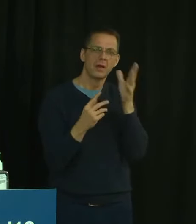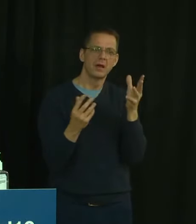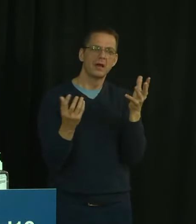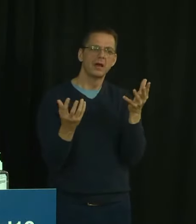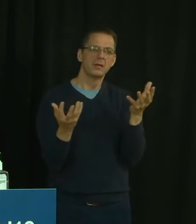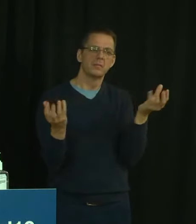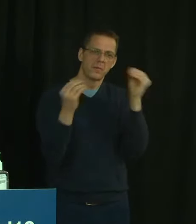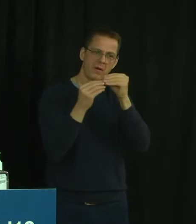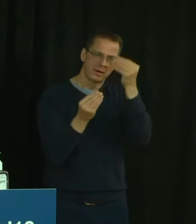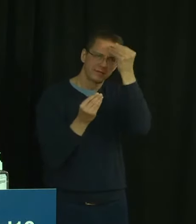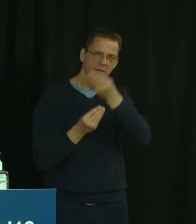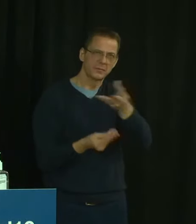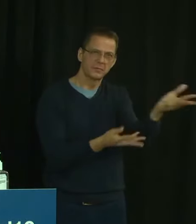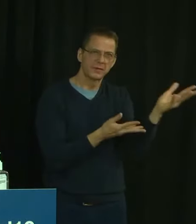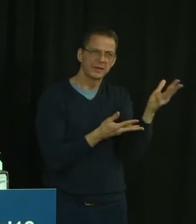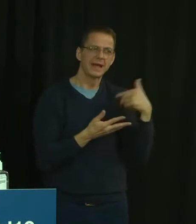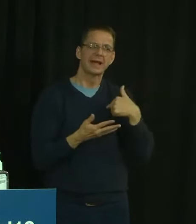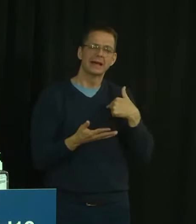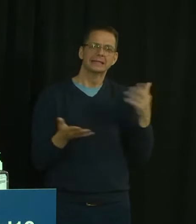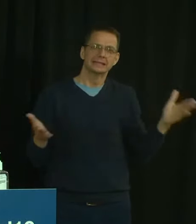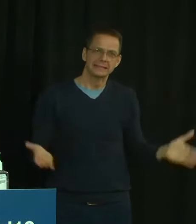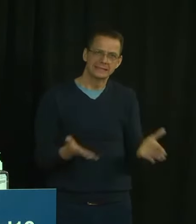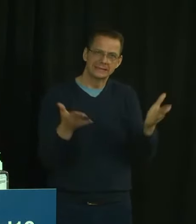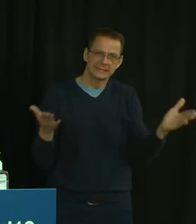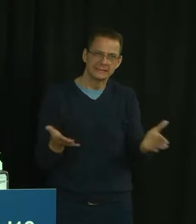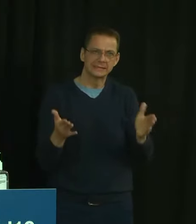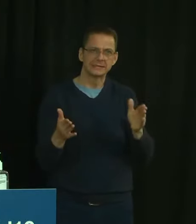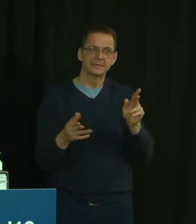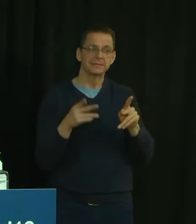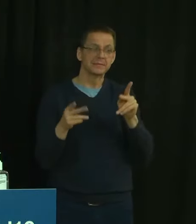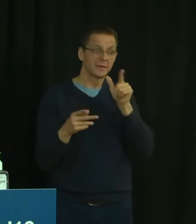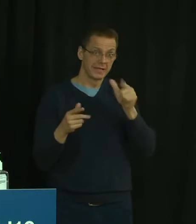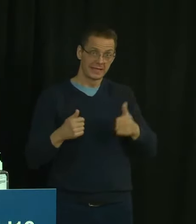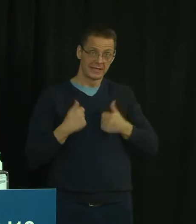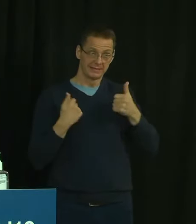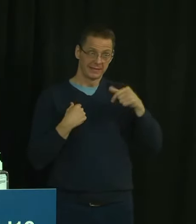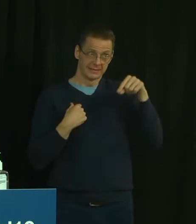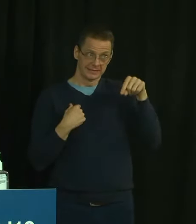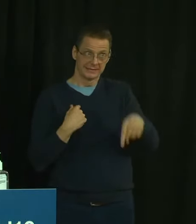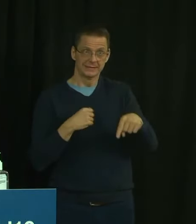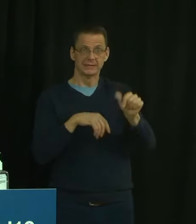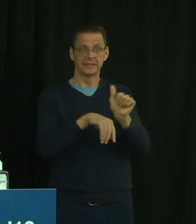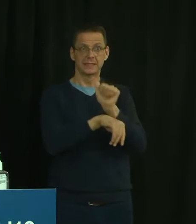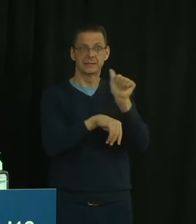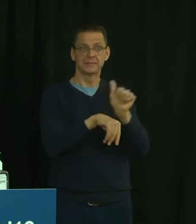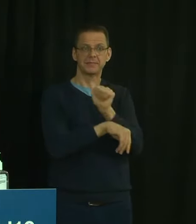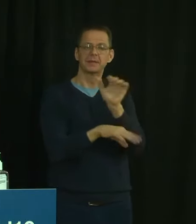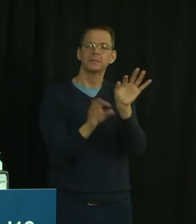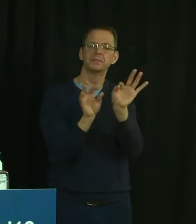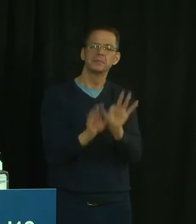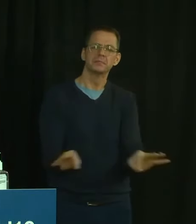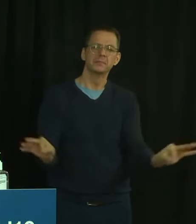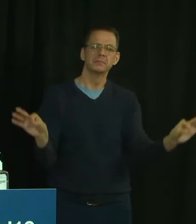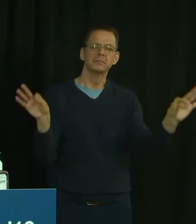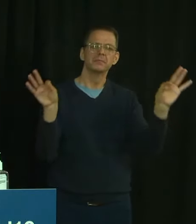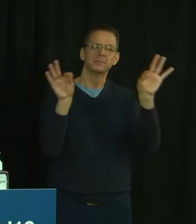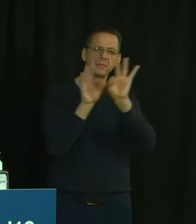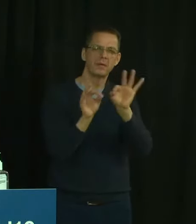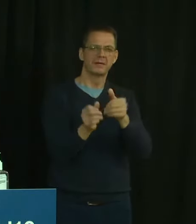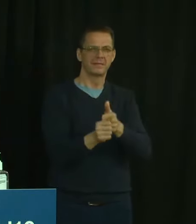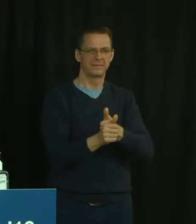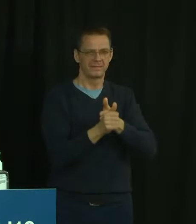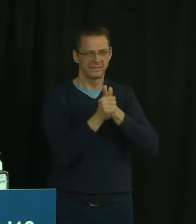would encourage Albertans, again, to rely on reliable sources of information. And if they have any questions